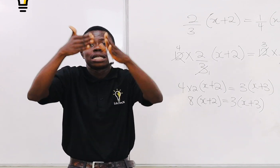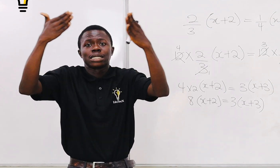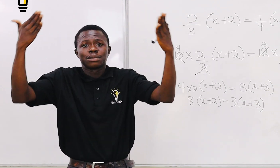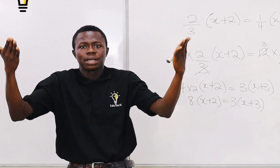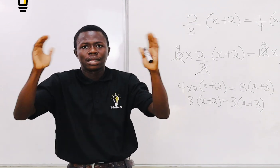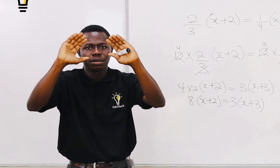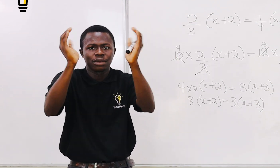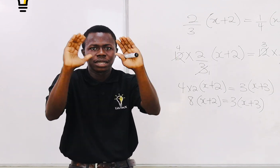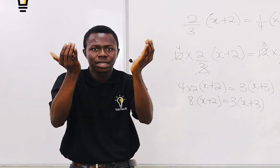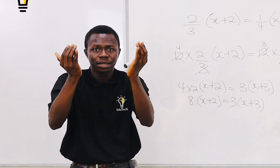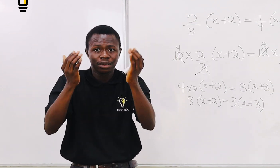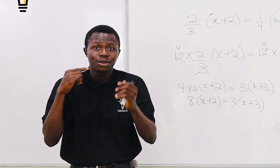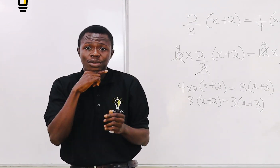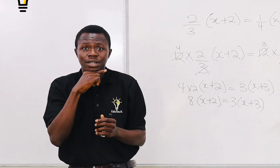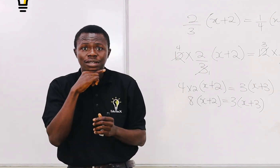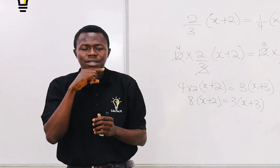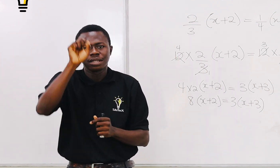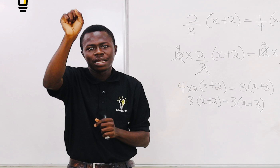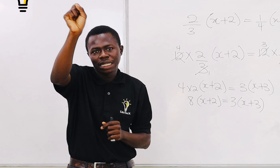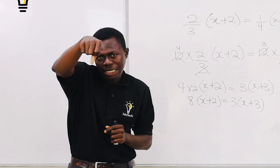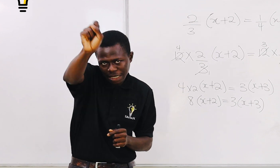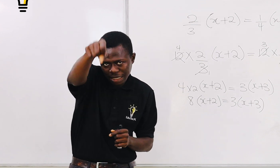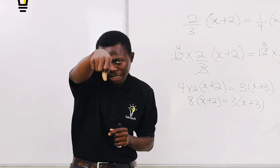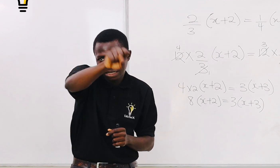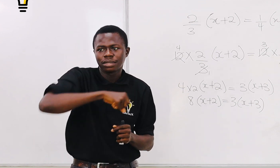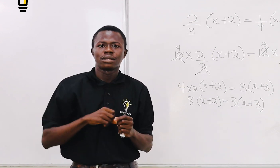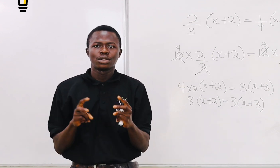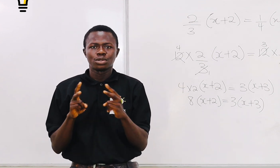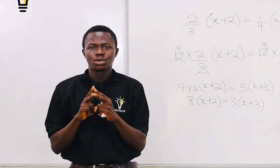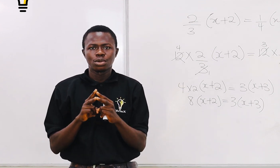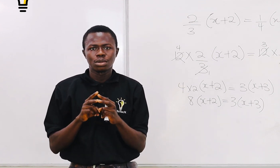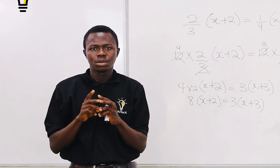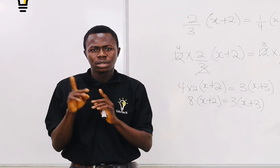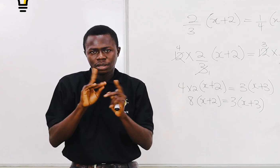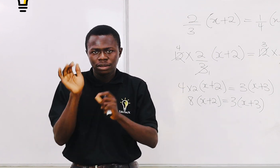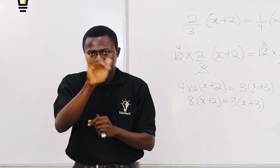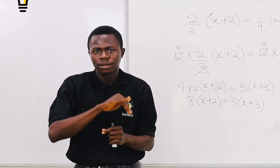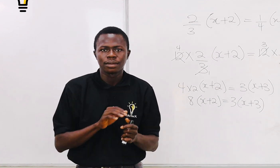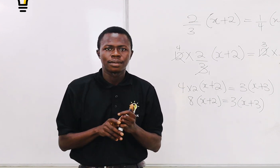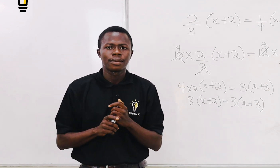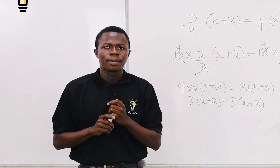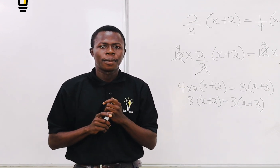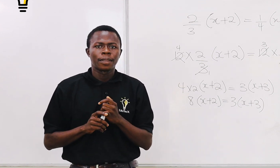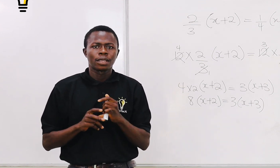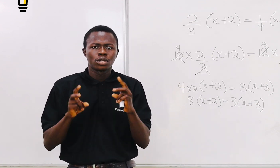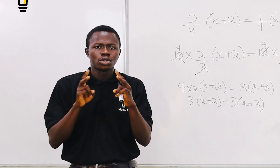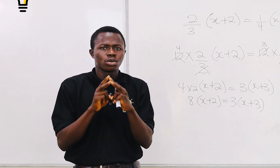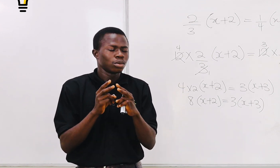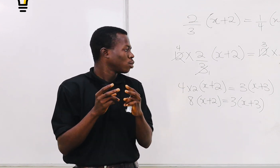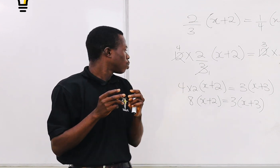on expanding the bracket just like how we discussed in the previous lesson. So let's try that as well.